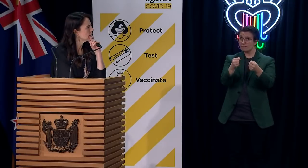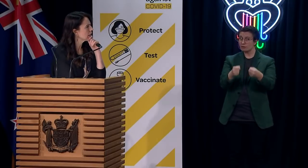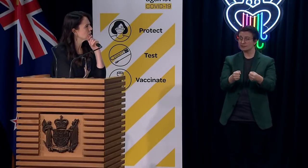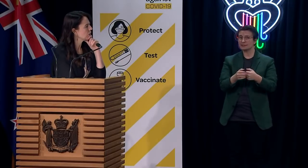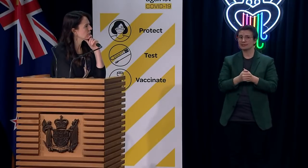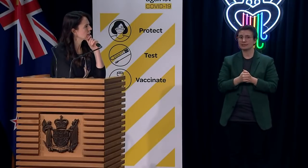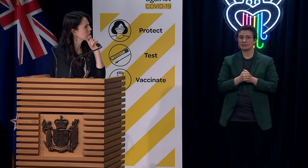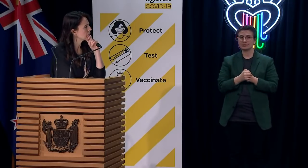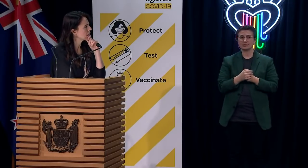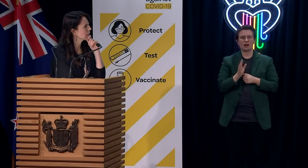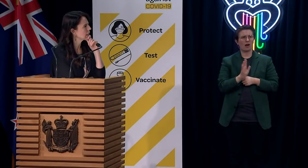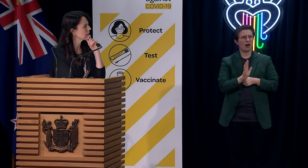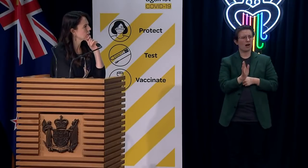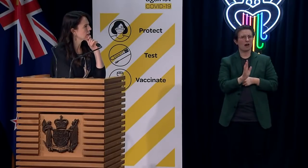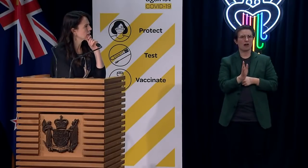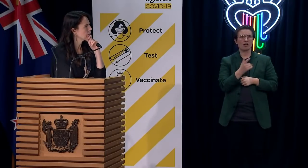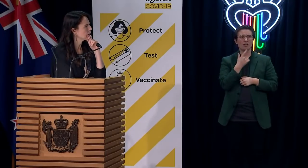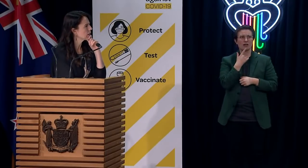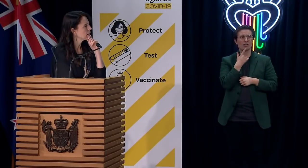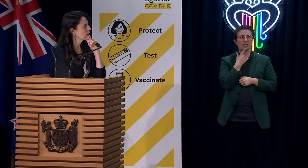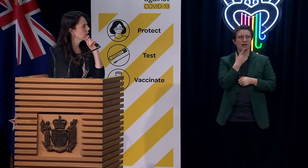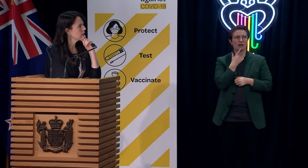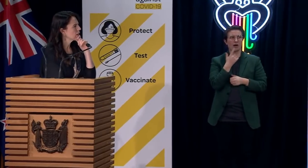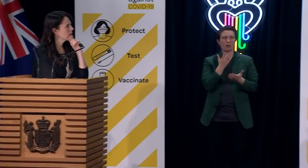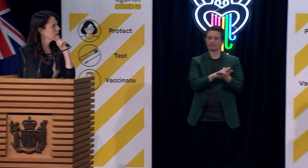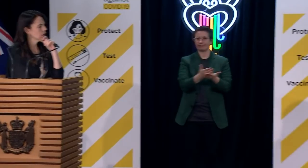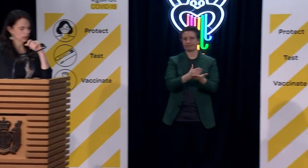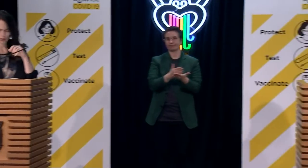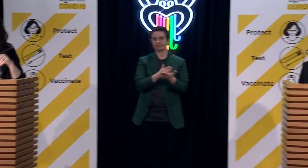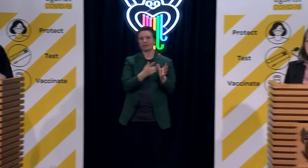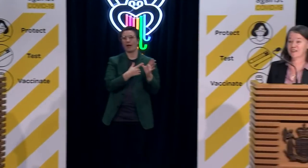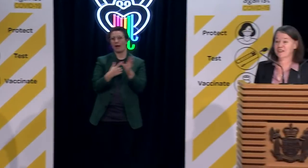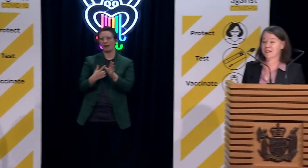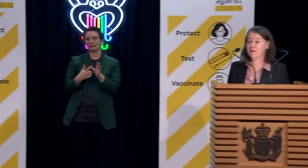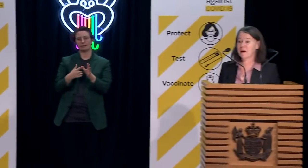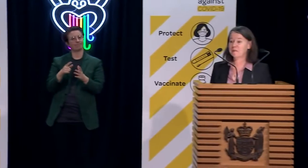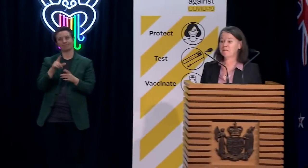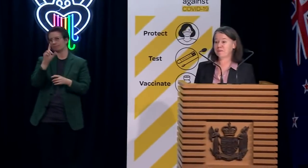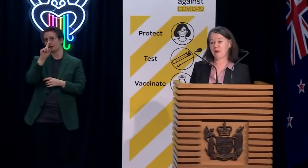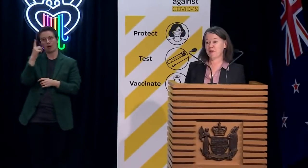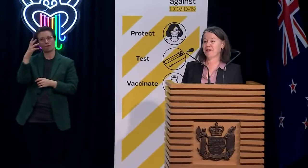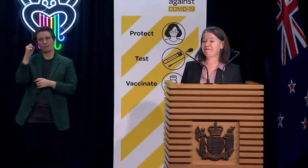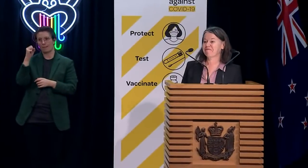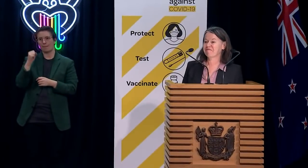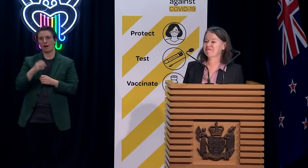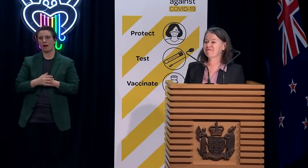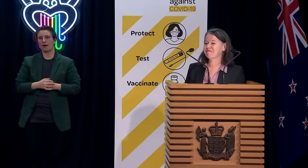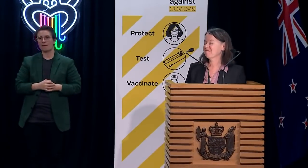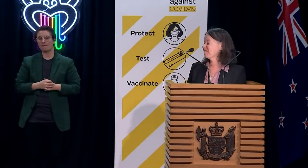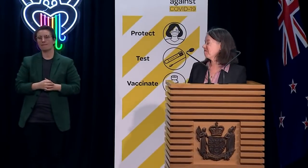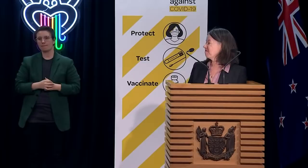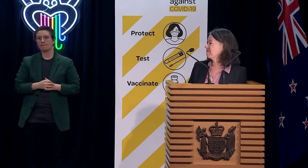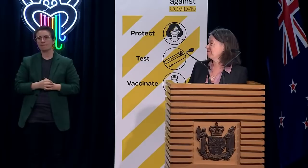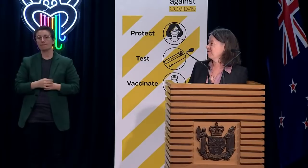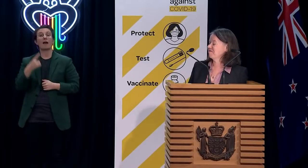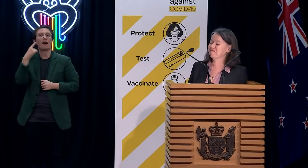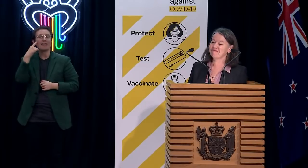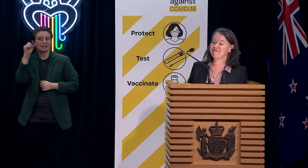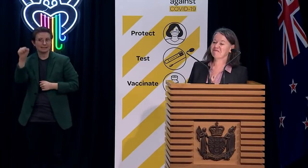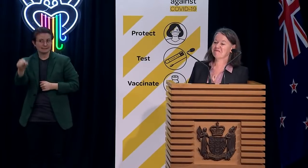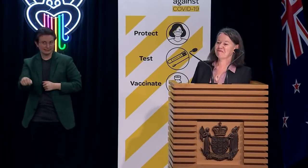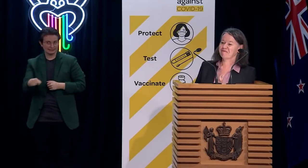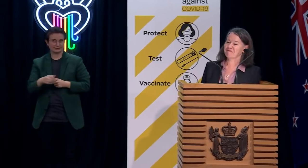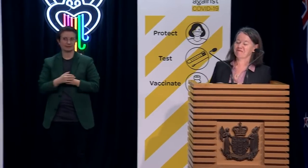has been some discussion over symptoms, hasn't there? So it must have been... I can't recall, actually. I'm sorry. I believe so.